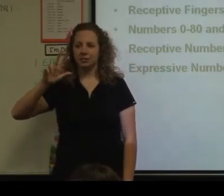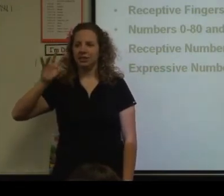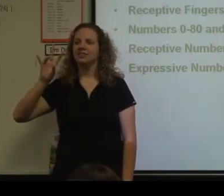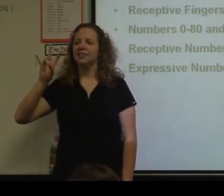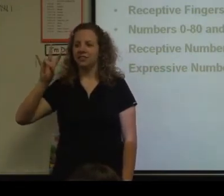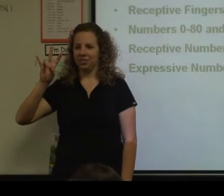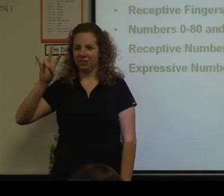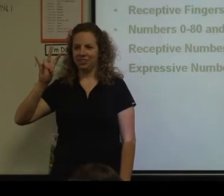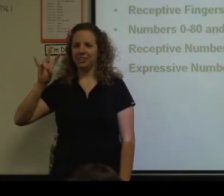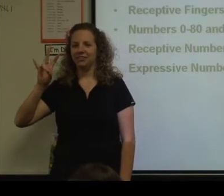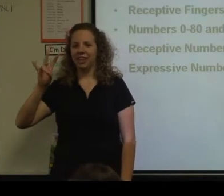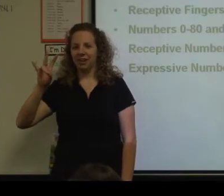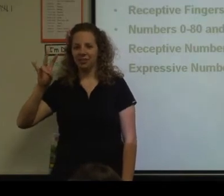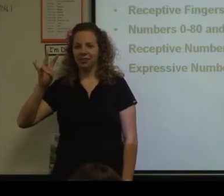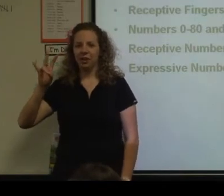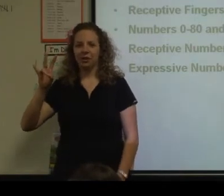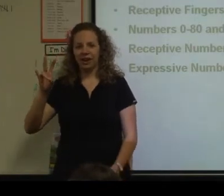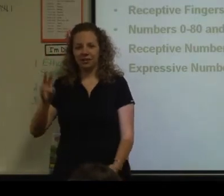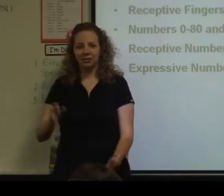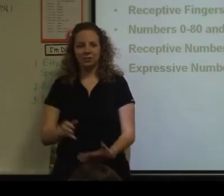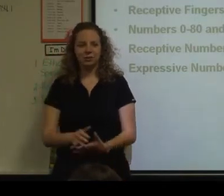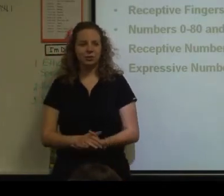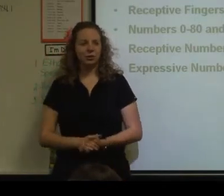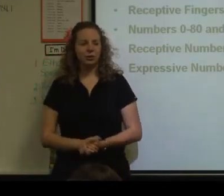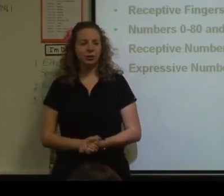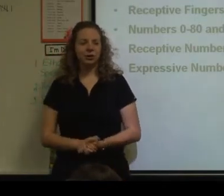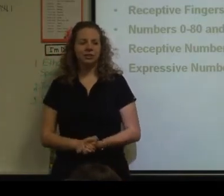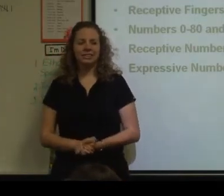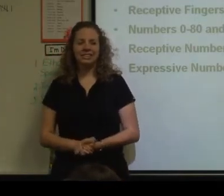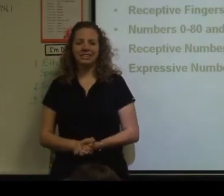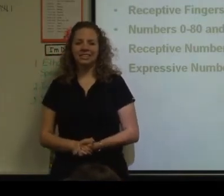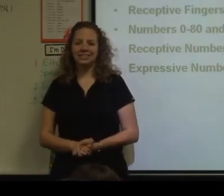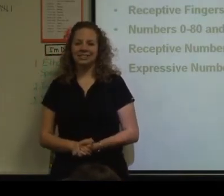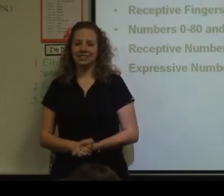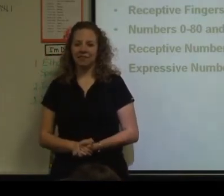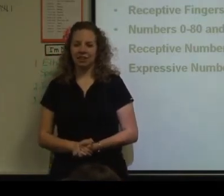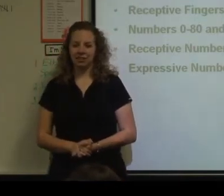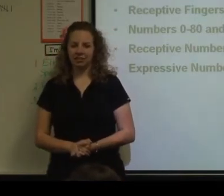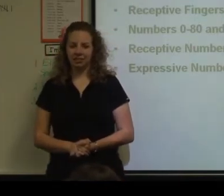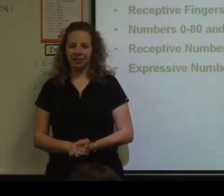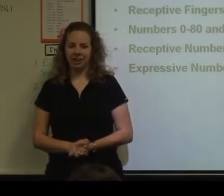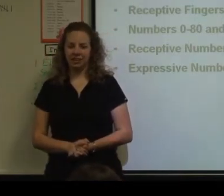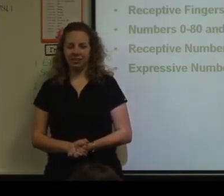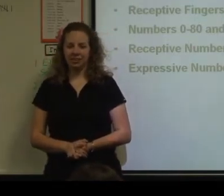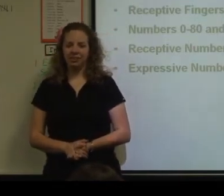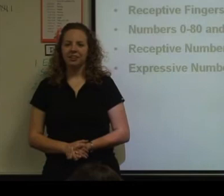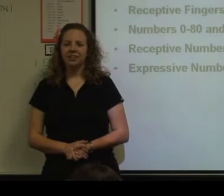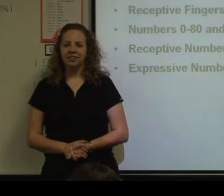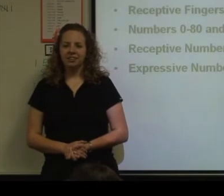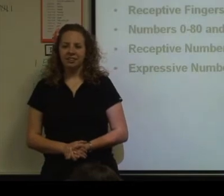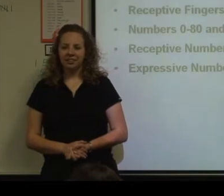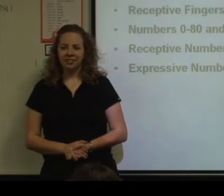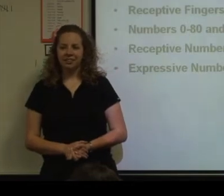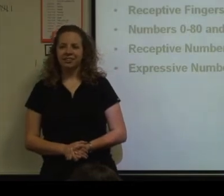37. 37, yeah. Okay, do 67. Okay?